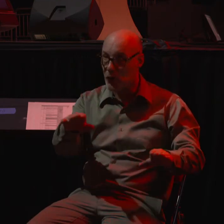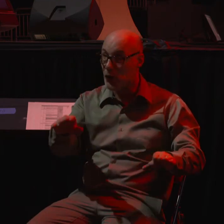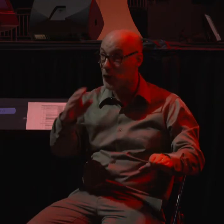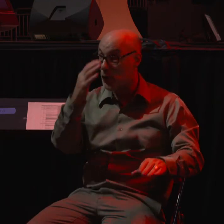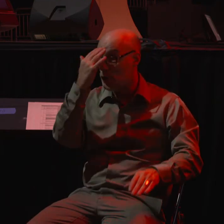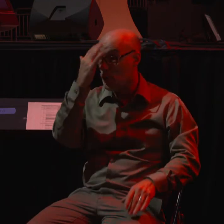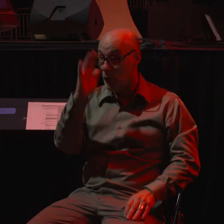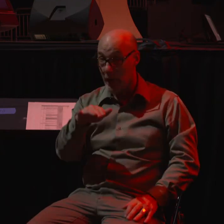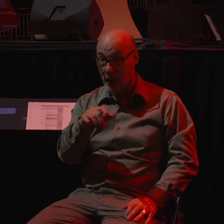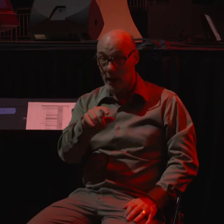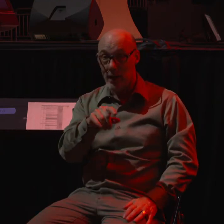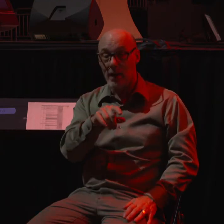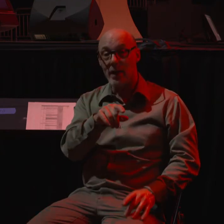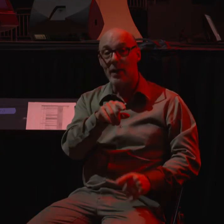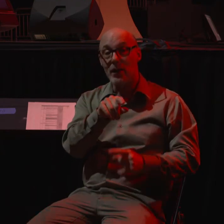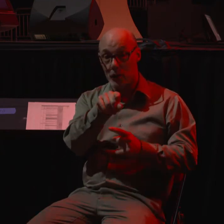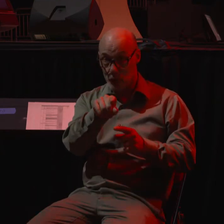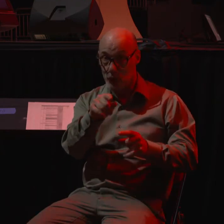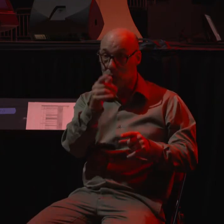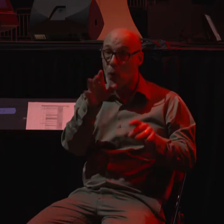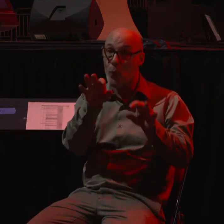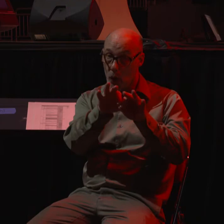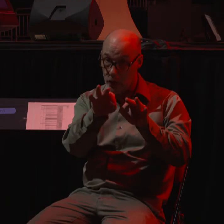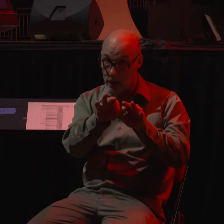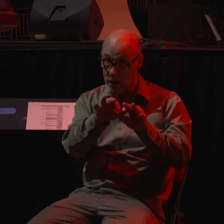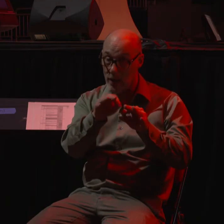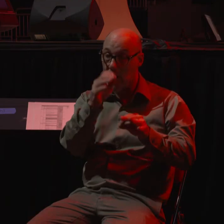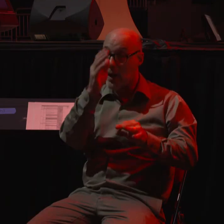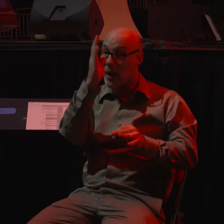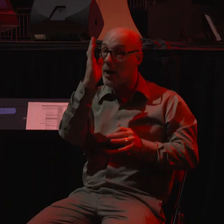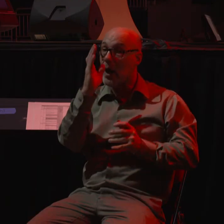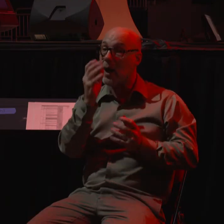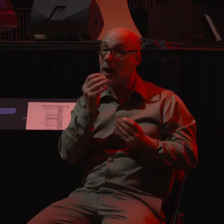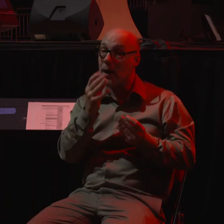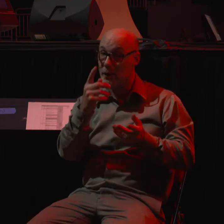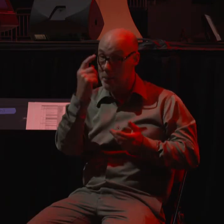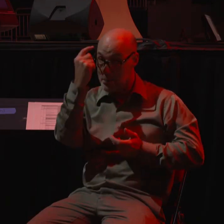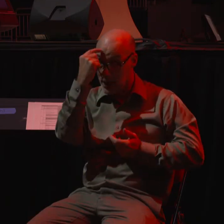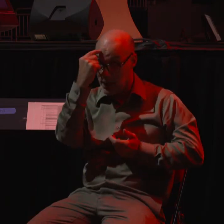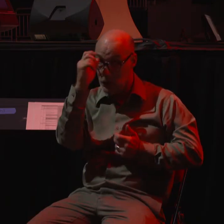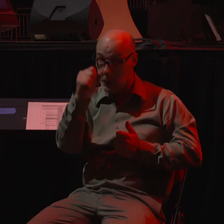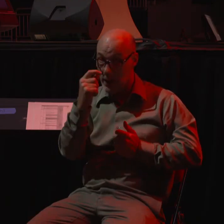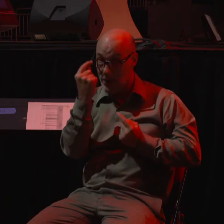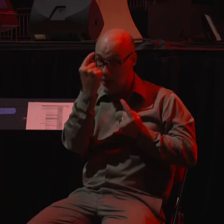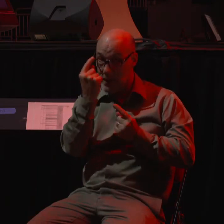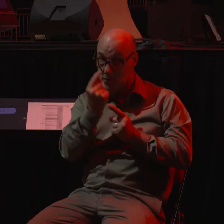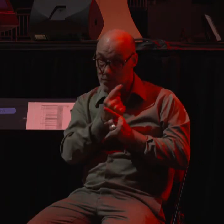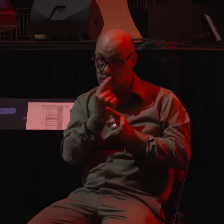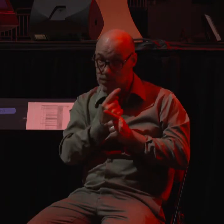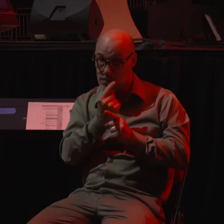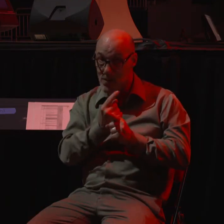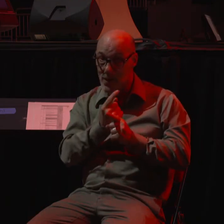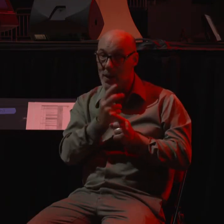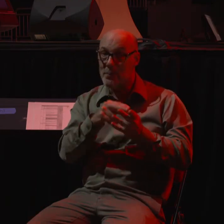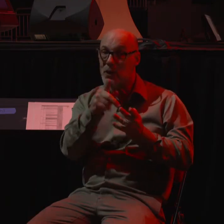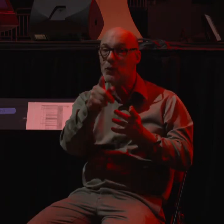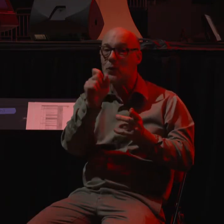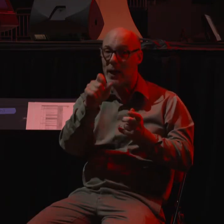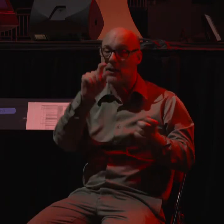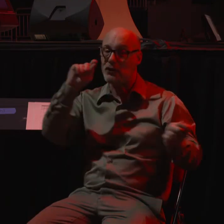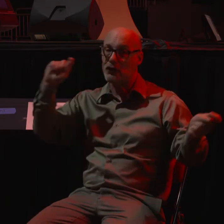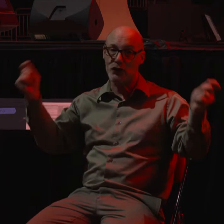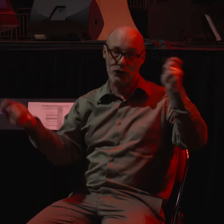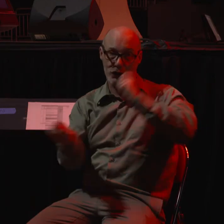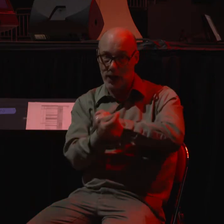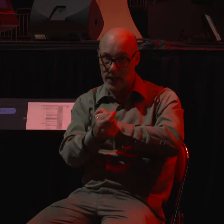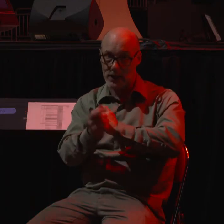only that they have worth, but God has given them the ability to think critically about information so that they can transform society